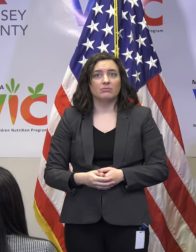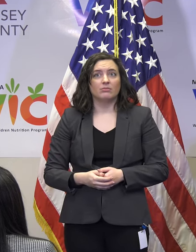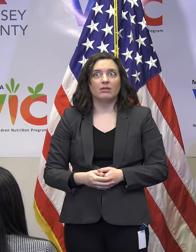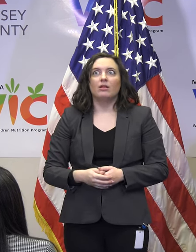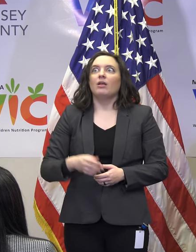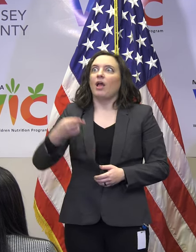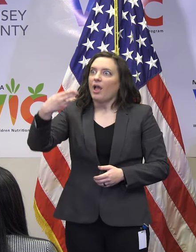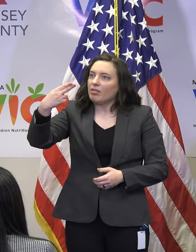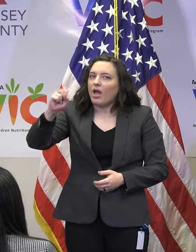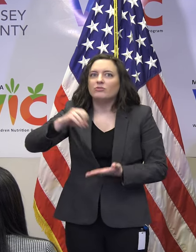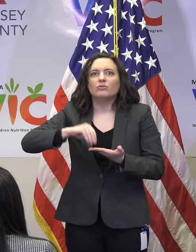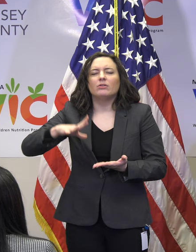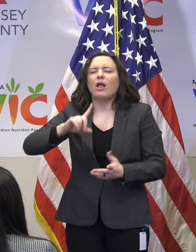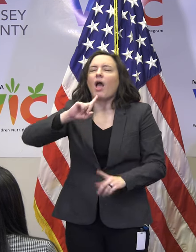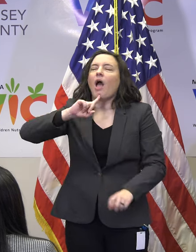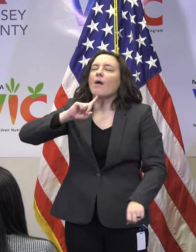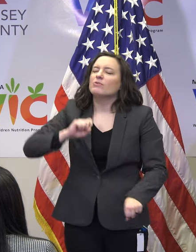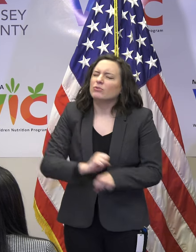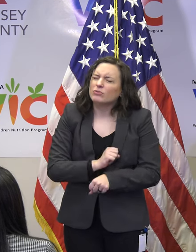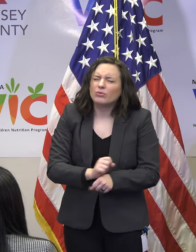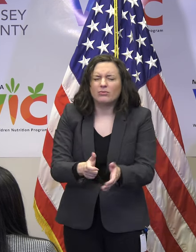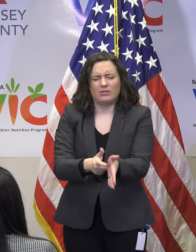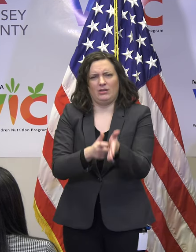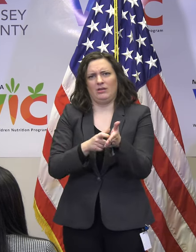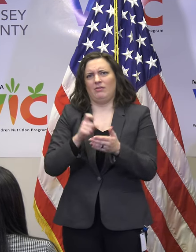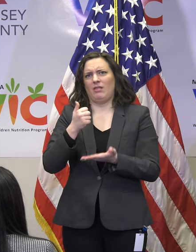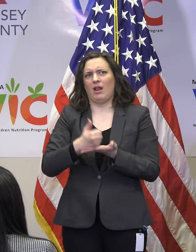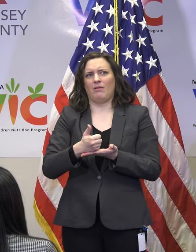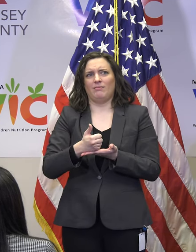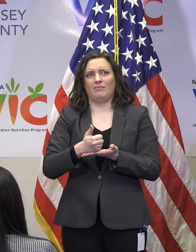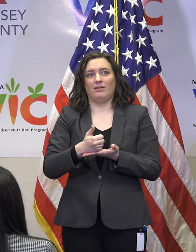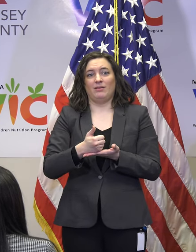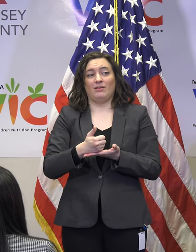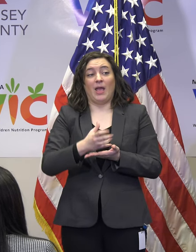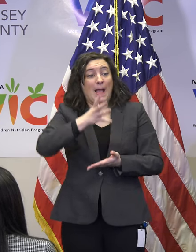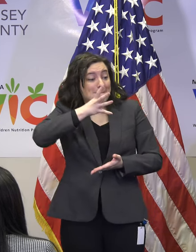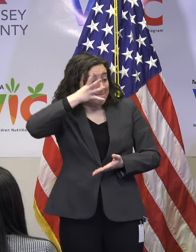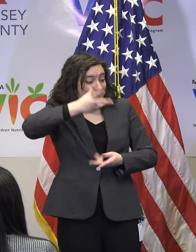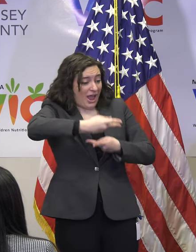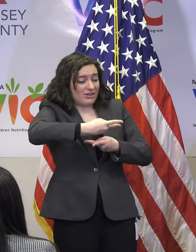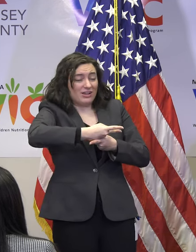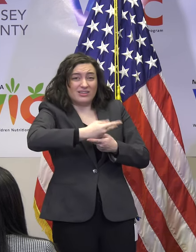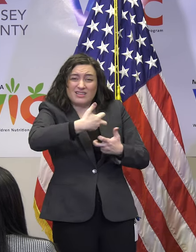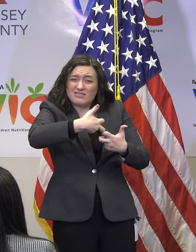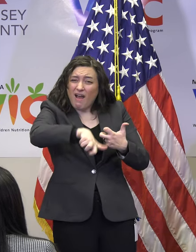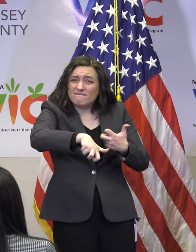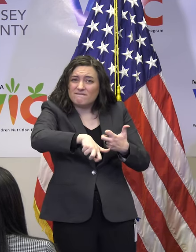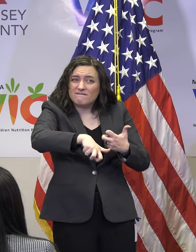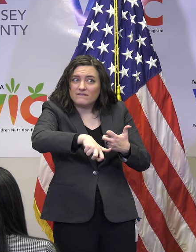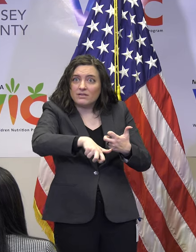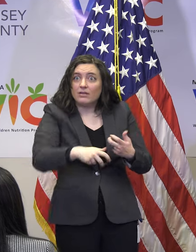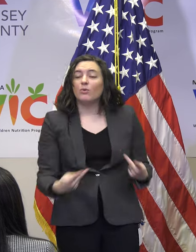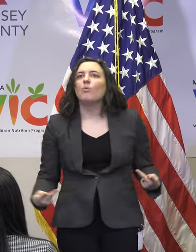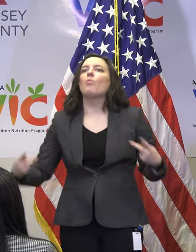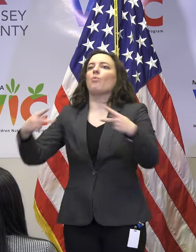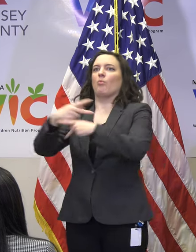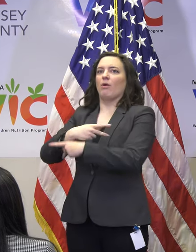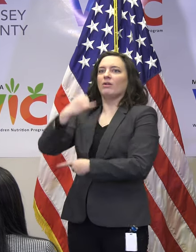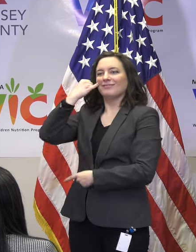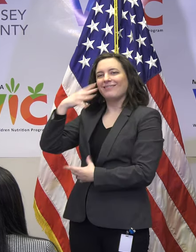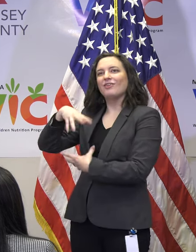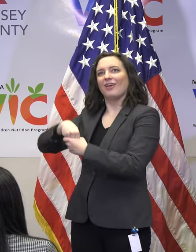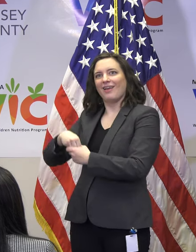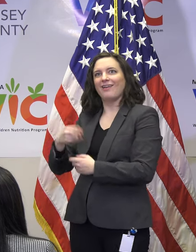need that help. I mean, parenting is tough, really tough if you're a high school kid. So now you've got that